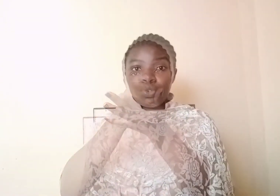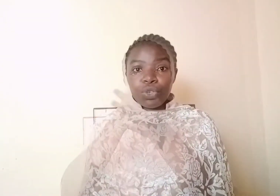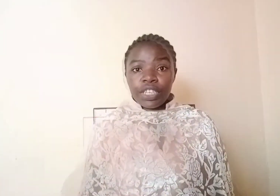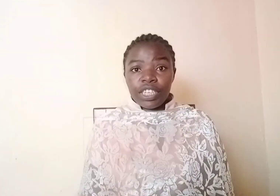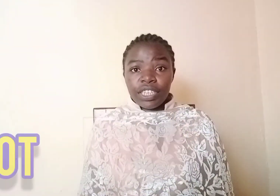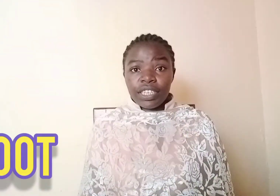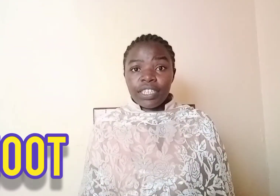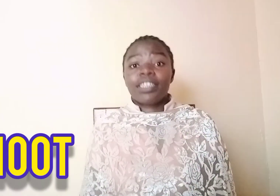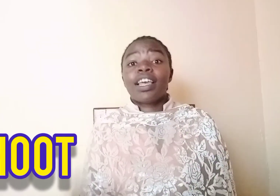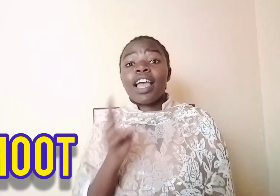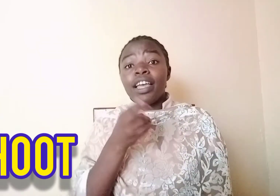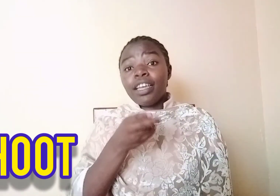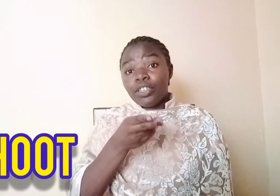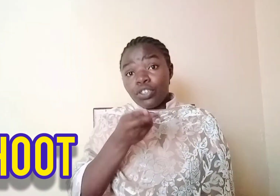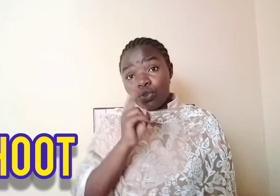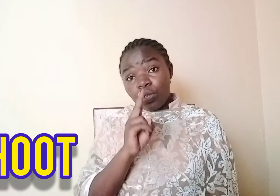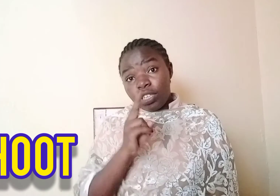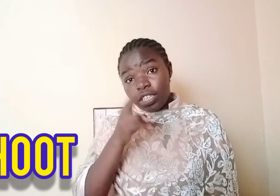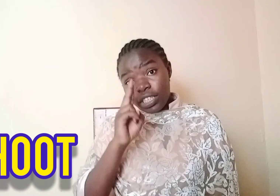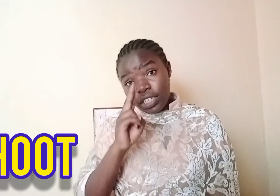Shoot. Shoot.